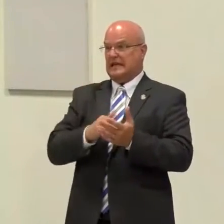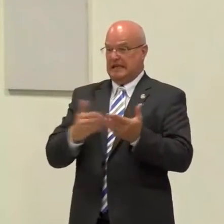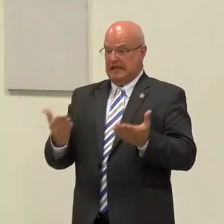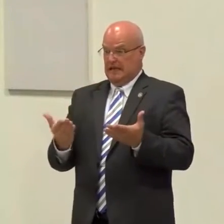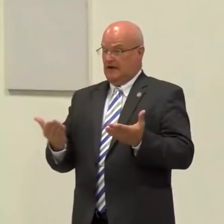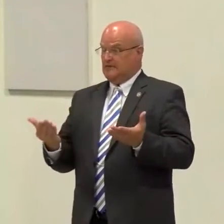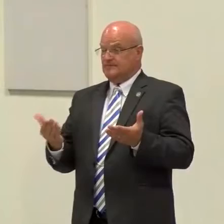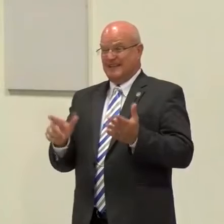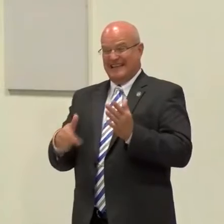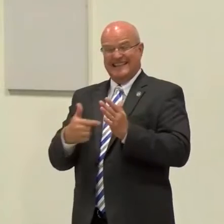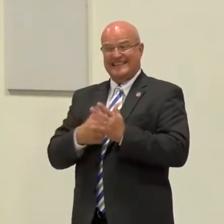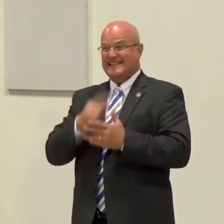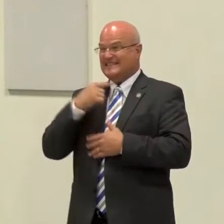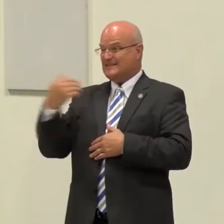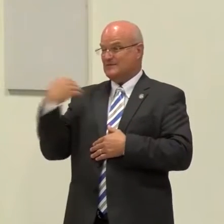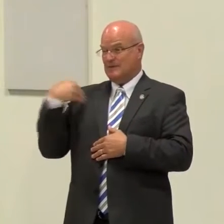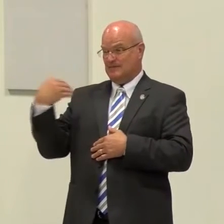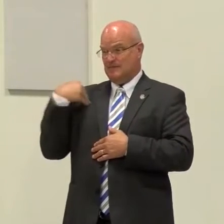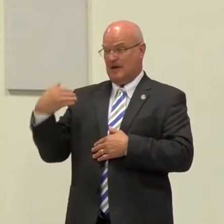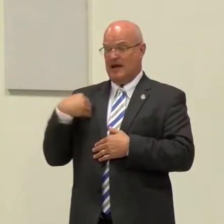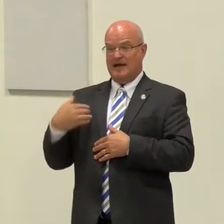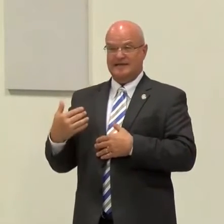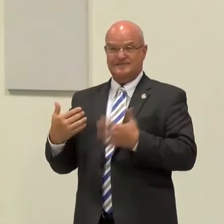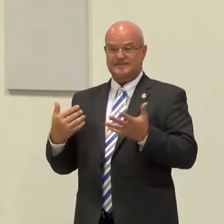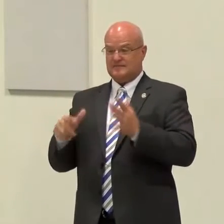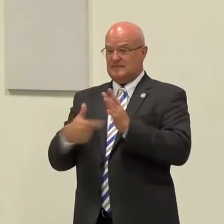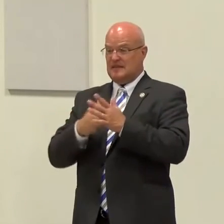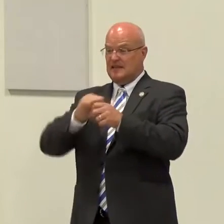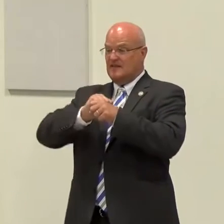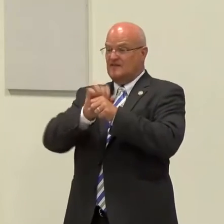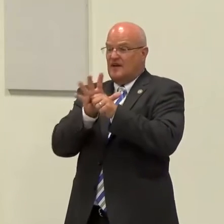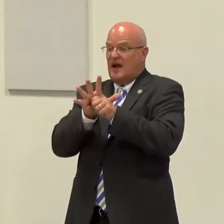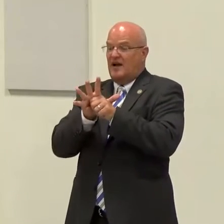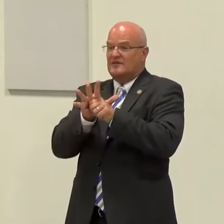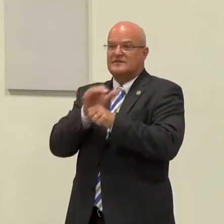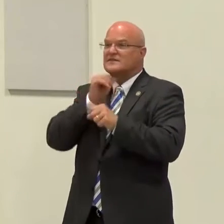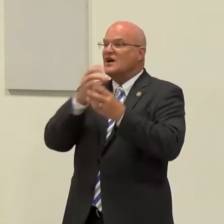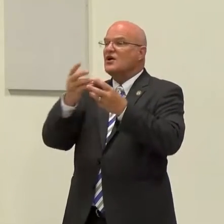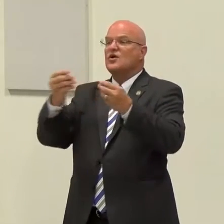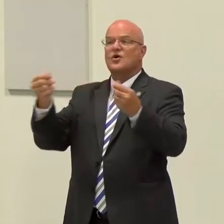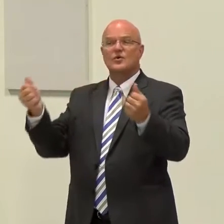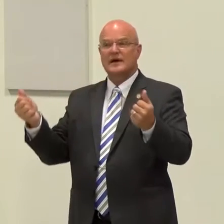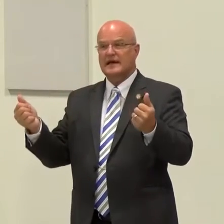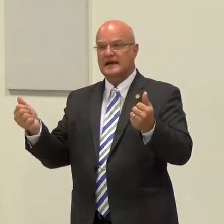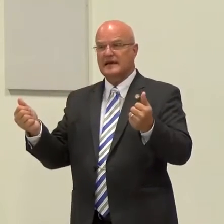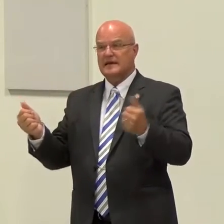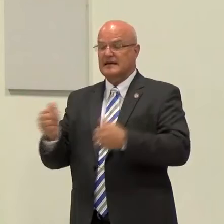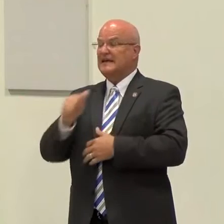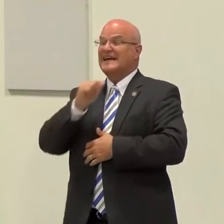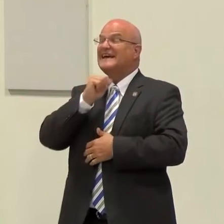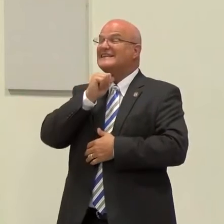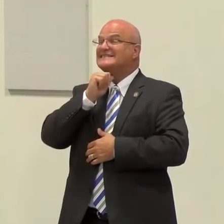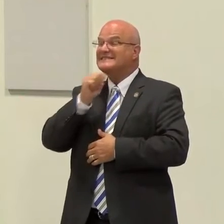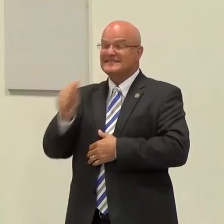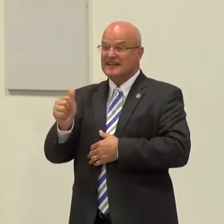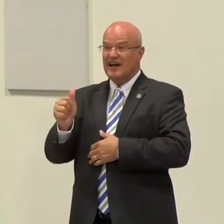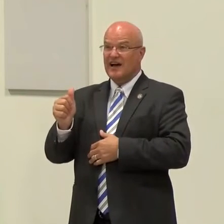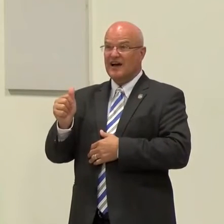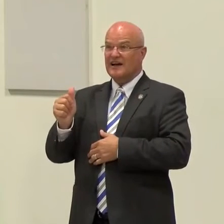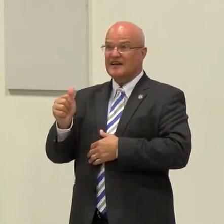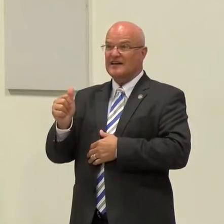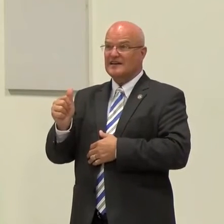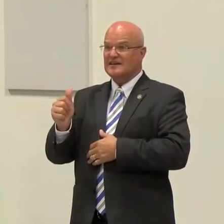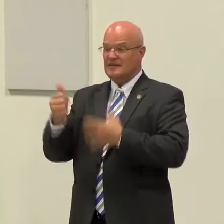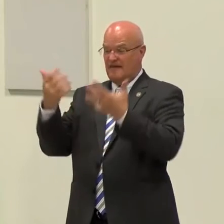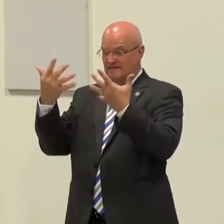here again, this is just a reminder that this virus does not go away easily, and we're not going to